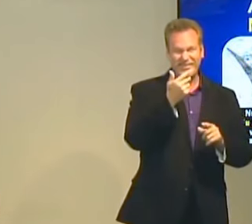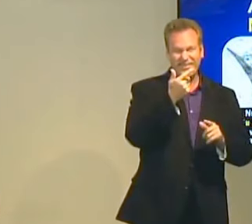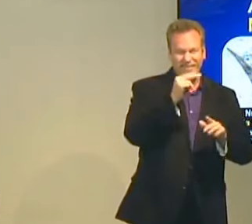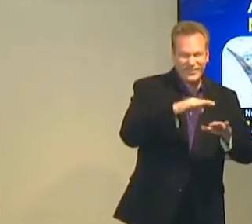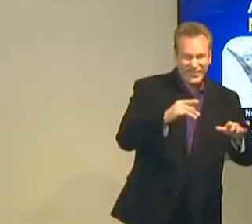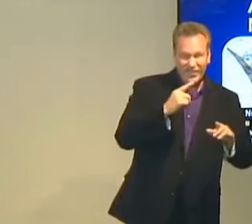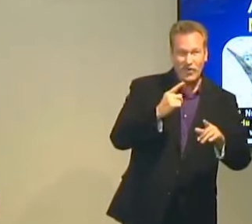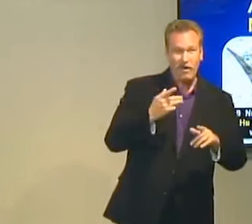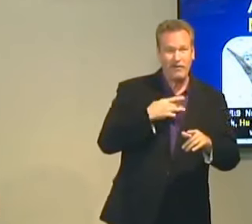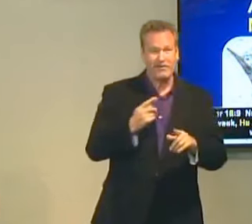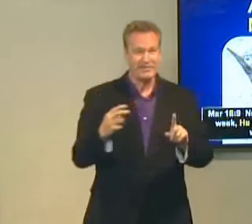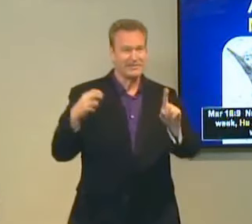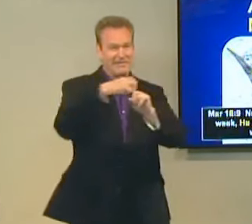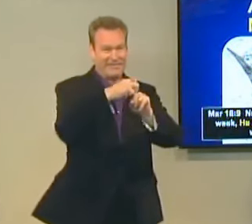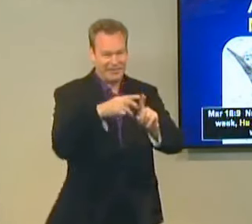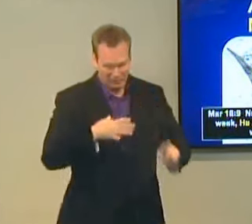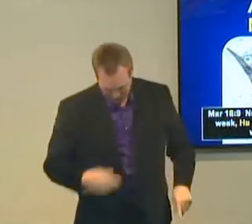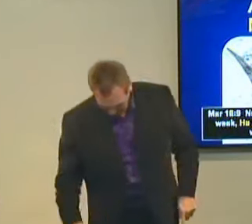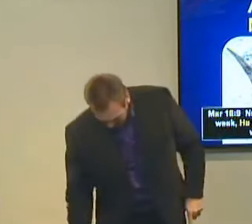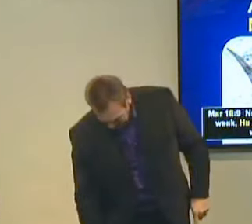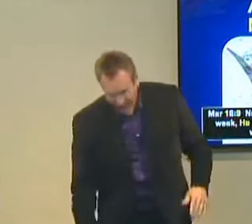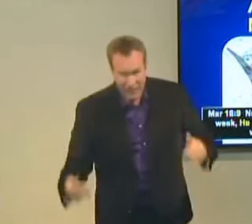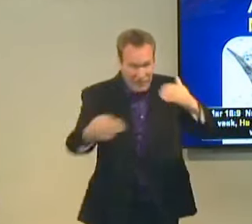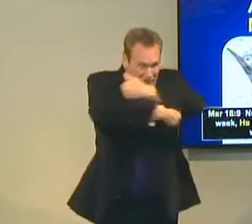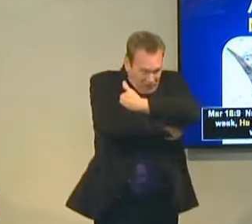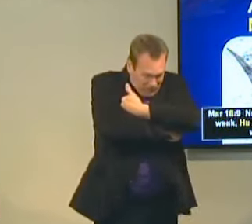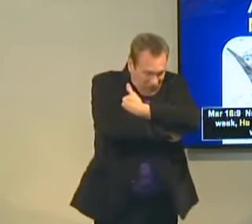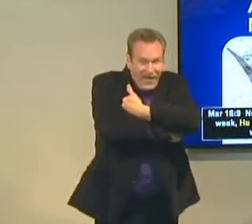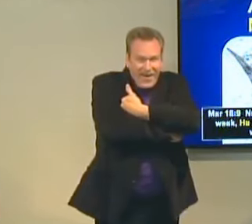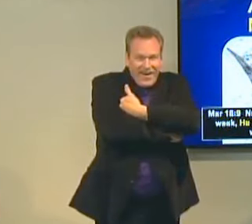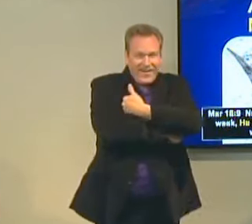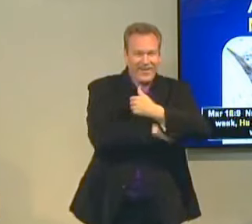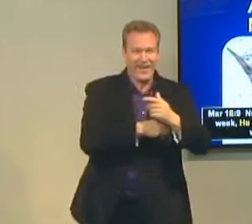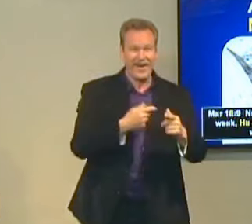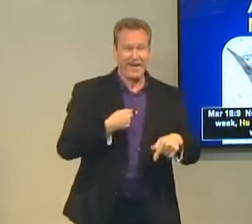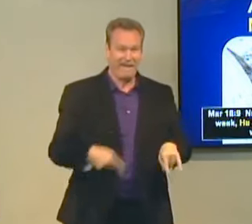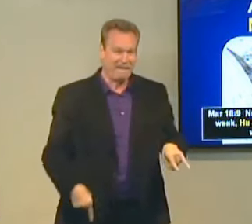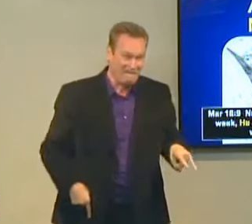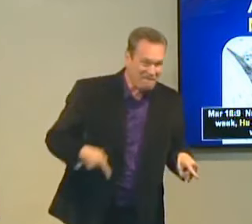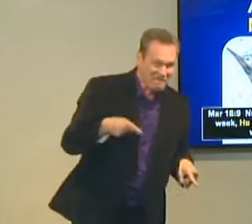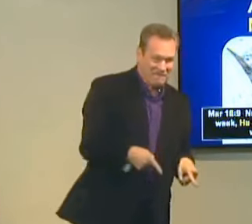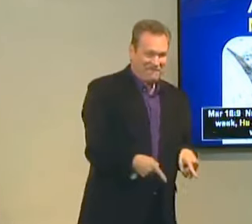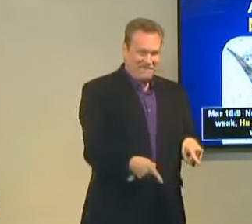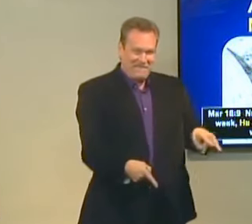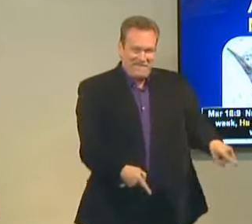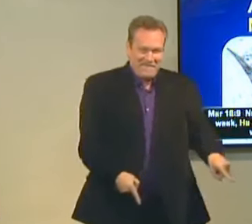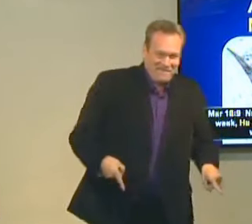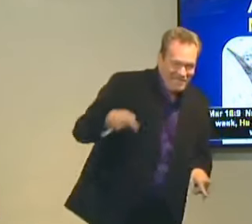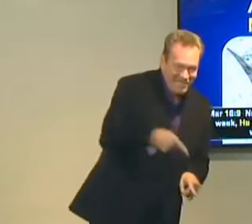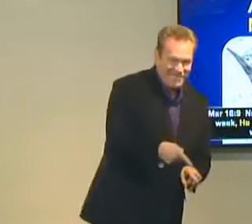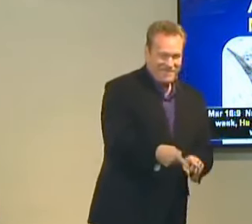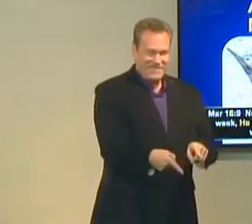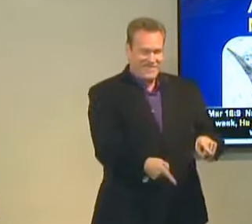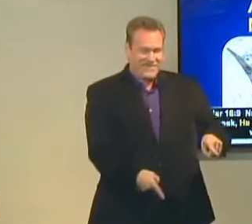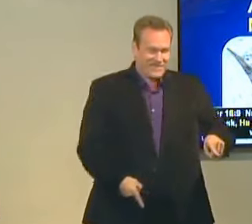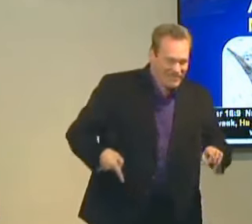You know, like kids how they grab hold of your feet. And they're like holding on. They're clutching you. Clinging to you. You're trying to walk. And